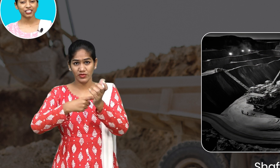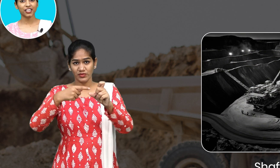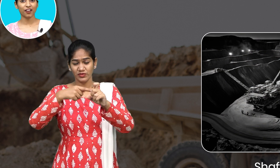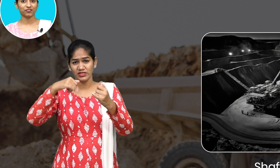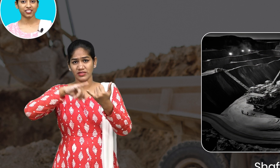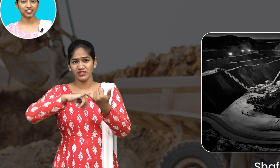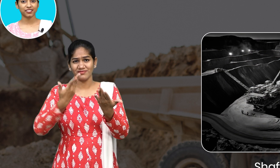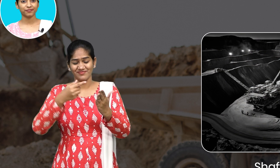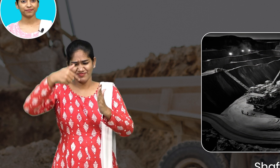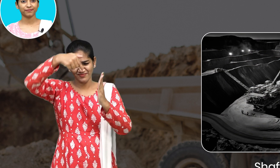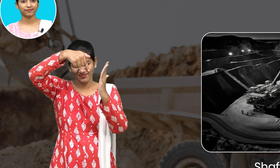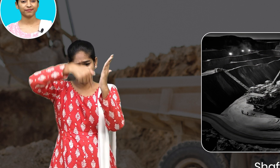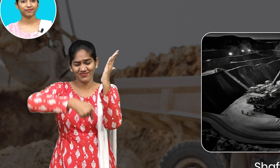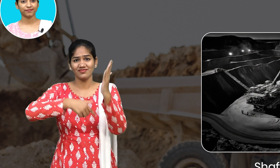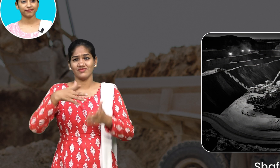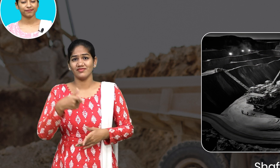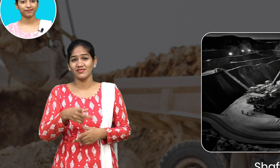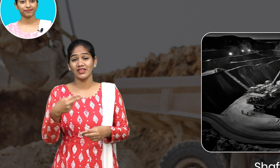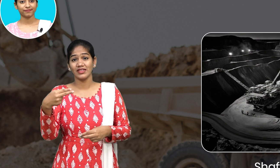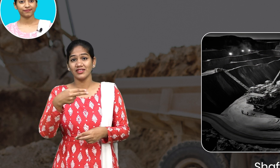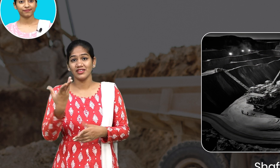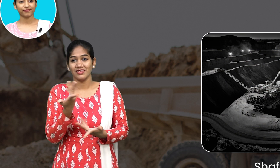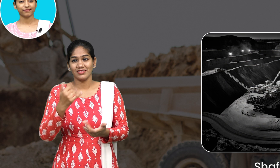called shafts